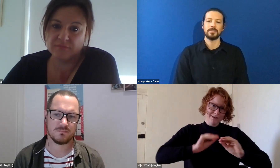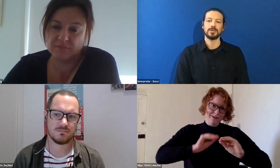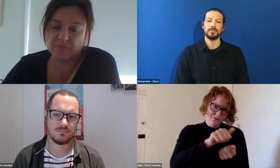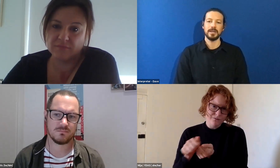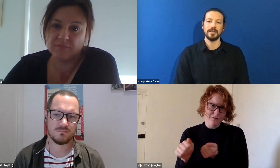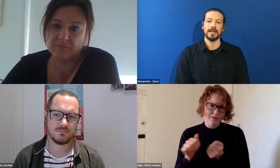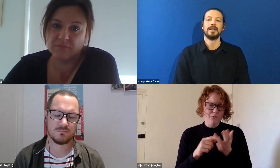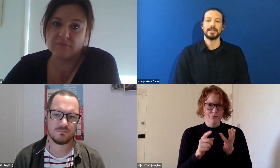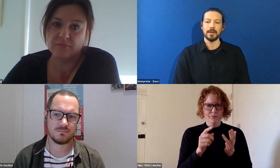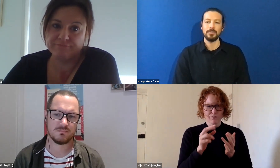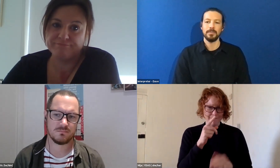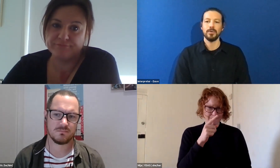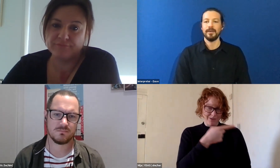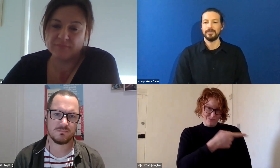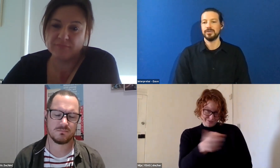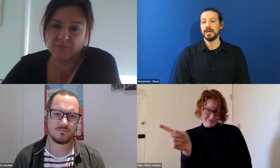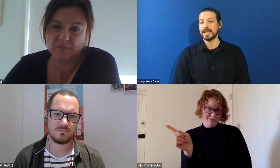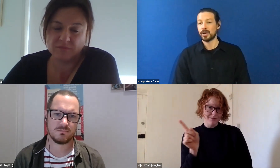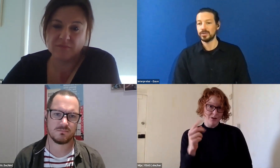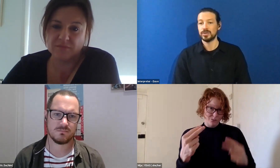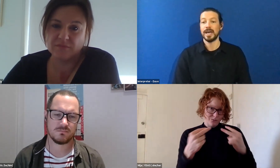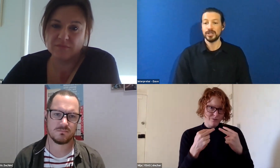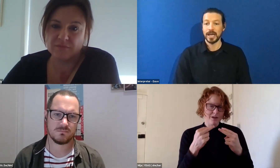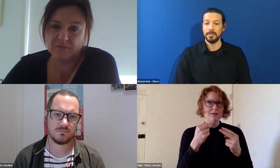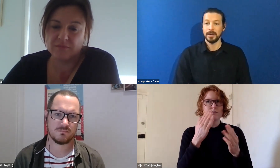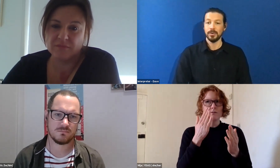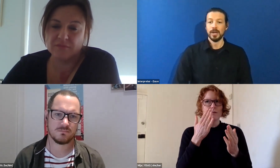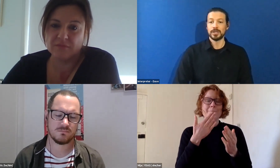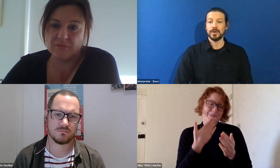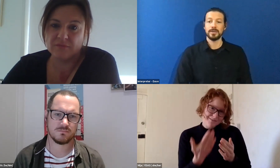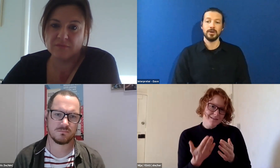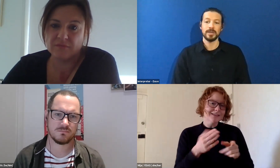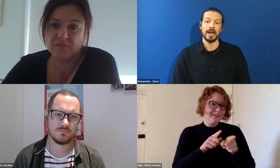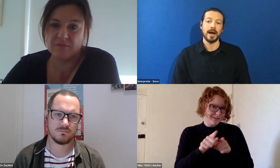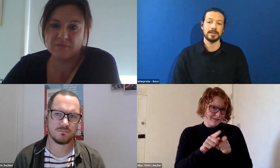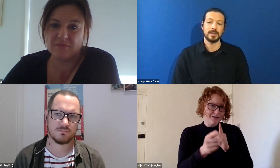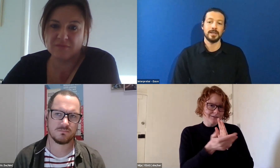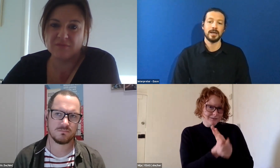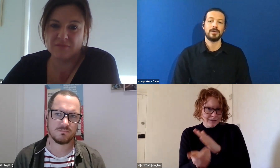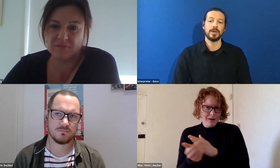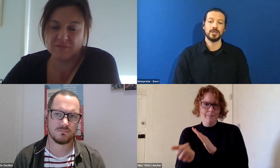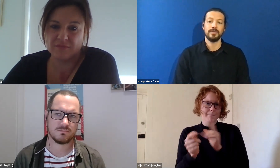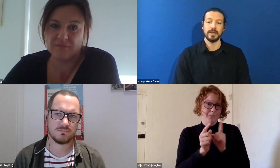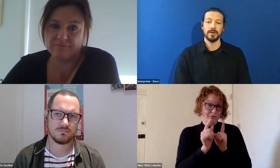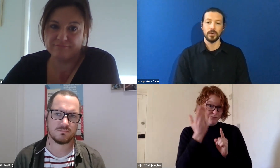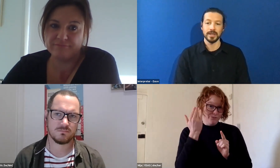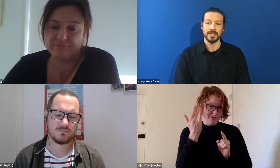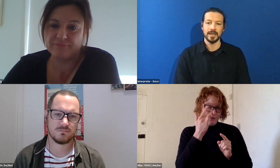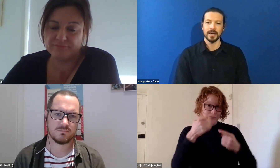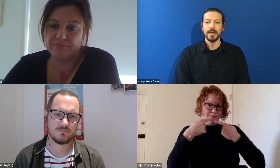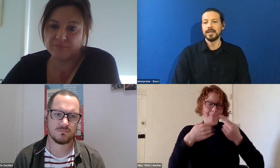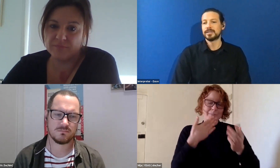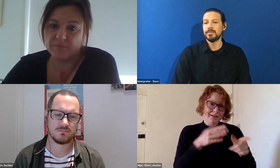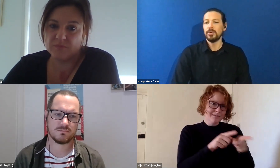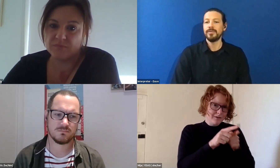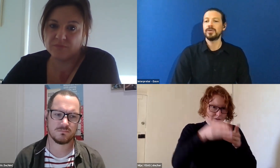that additional responsibility that disabled people have to take on to educate people. So I suppose I ask the question of the